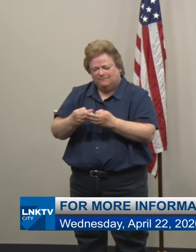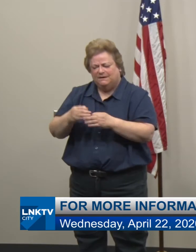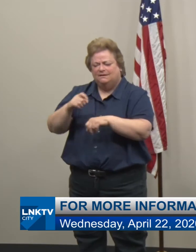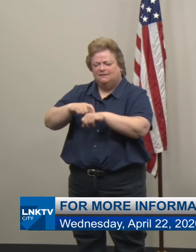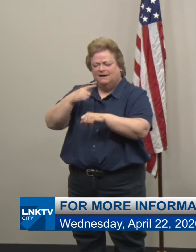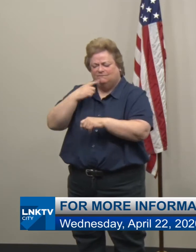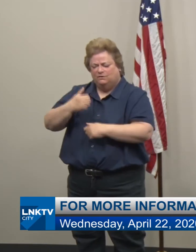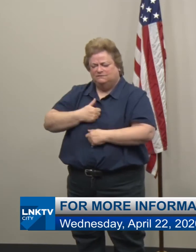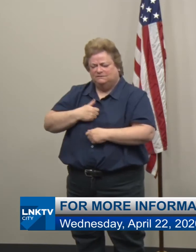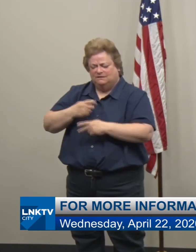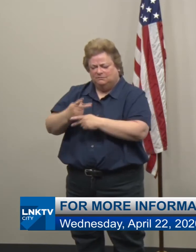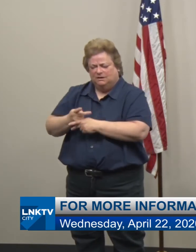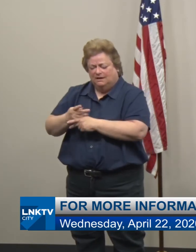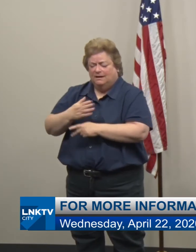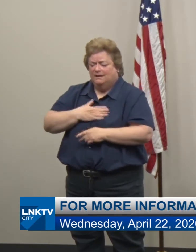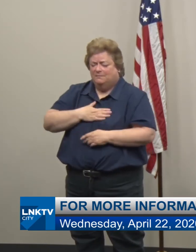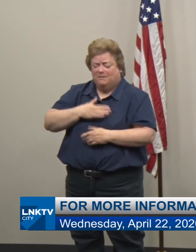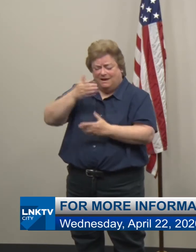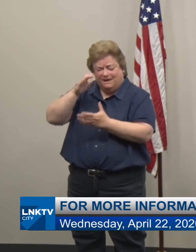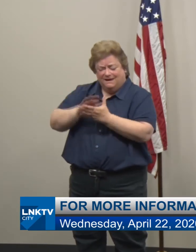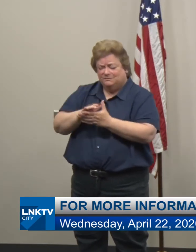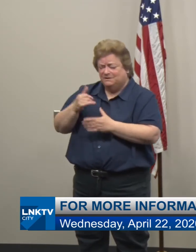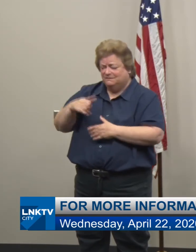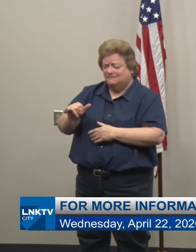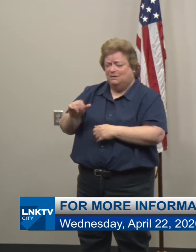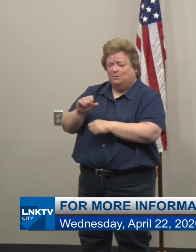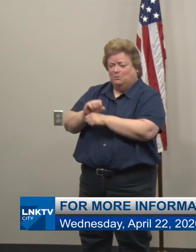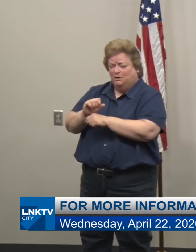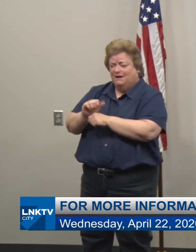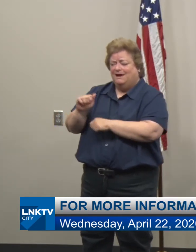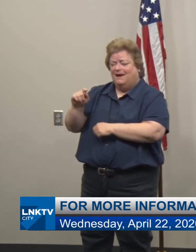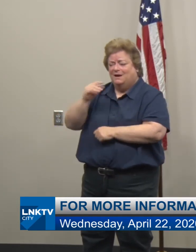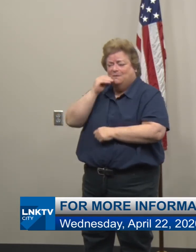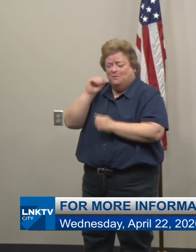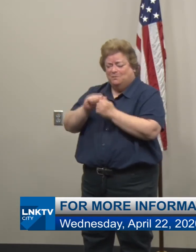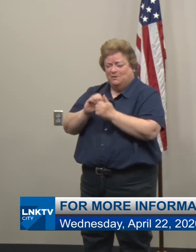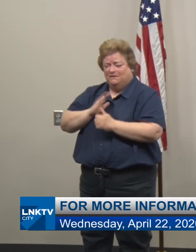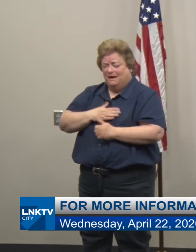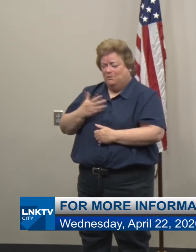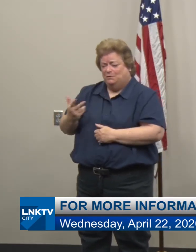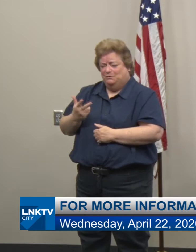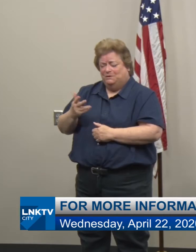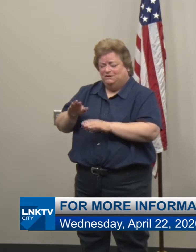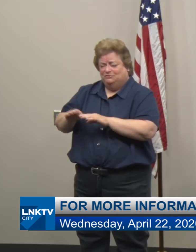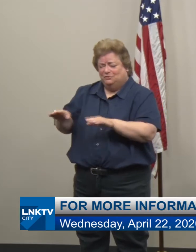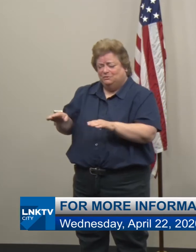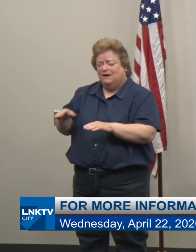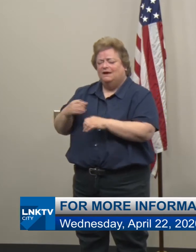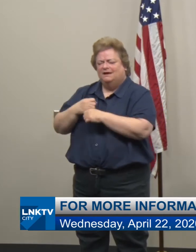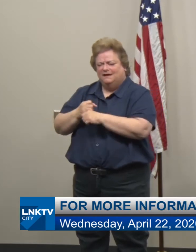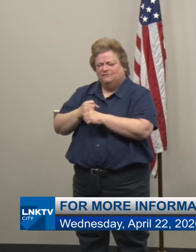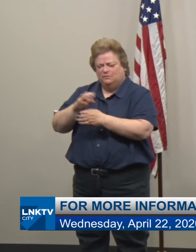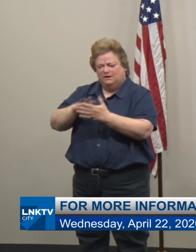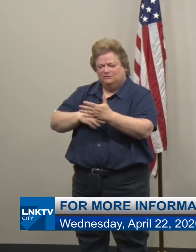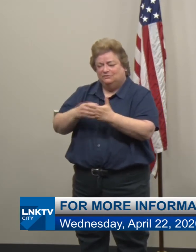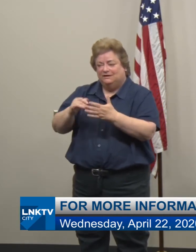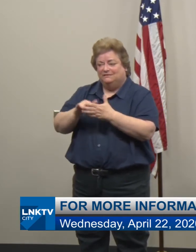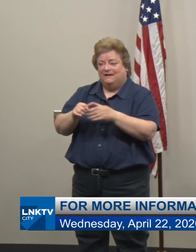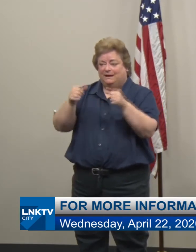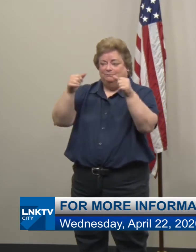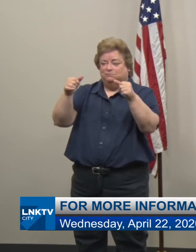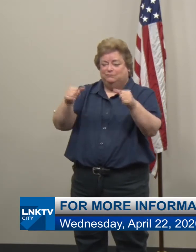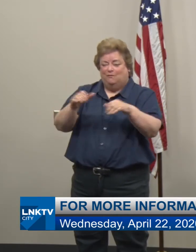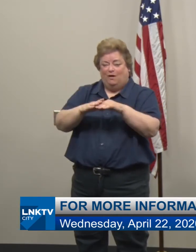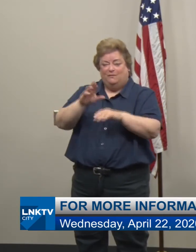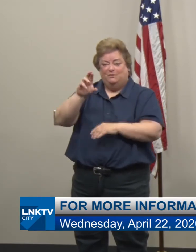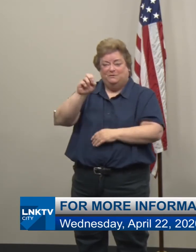know my husband is teleworking right now and is at home with our 3 kids, and he has created a schedule that he's taped to the fridge. And while I know